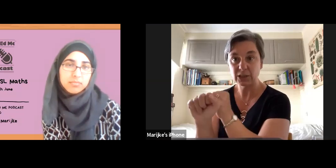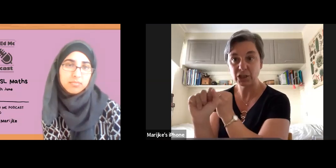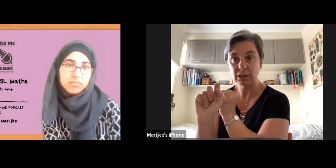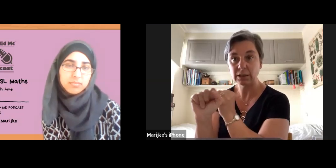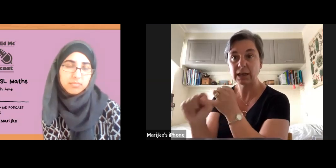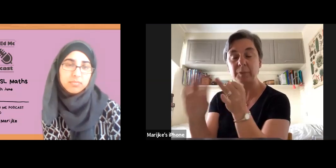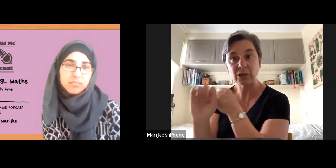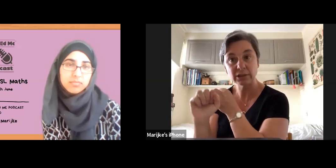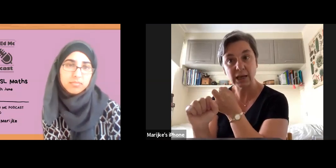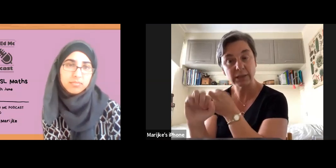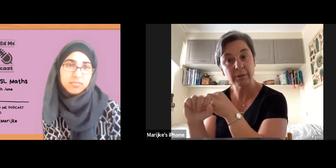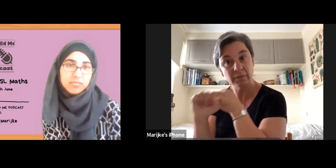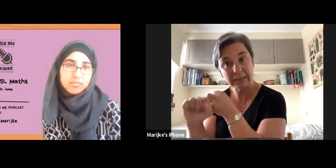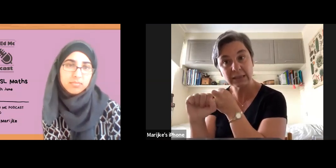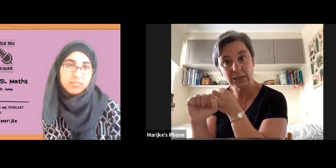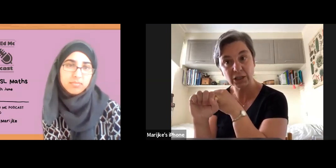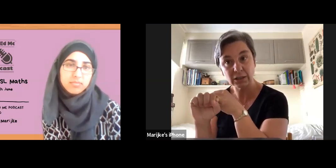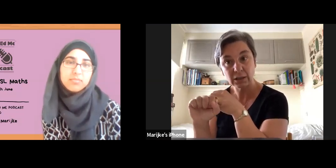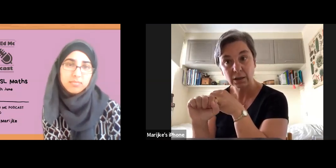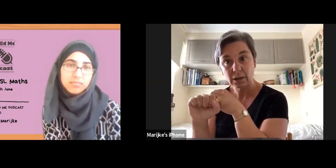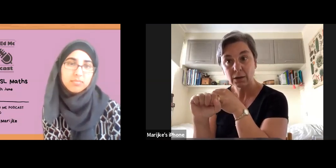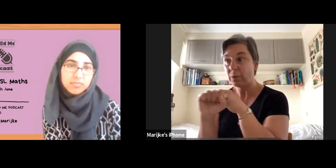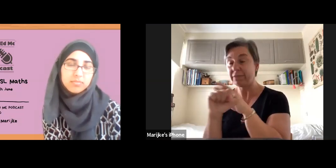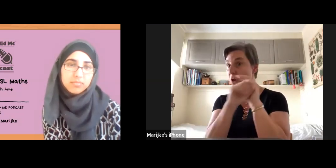teacher and the partial timetable of a maths teacher, with no